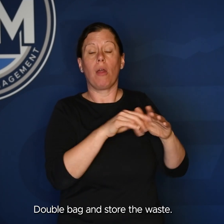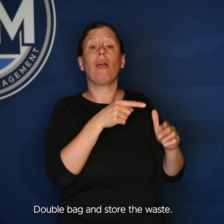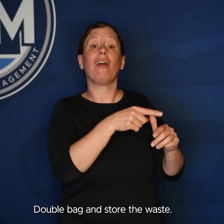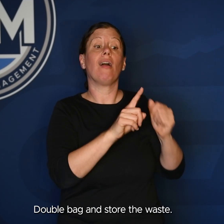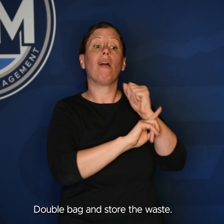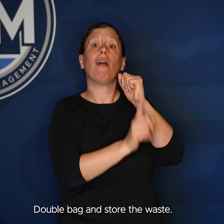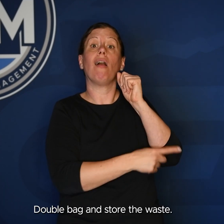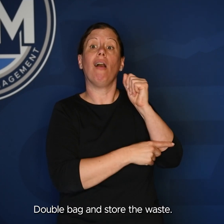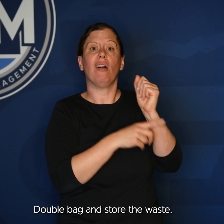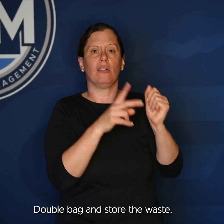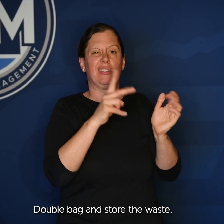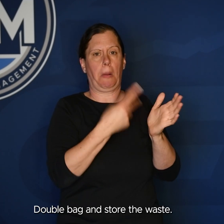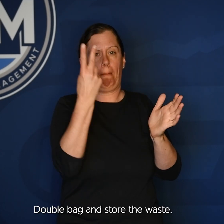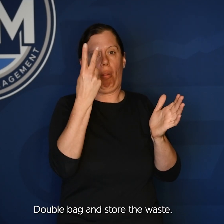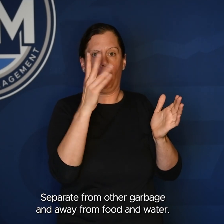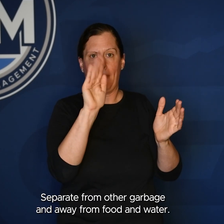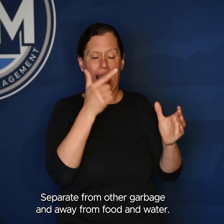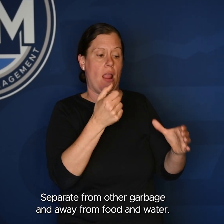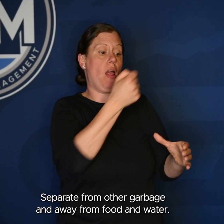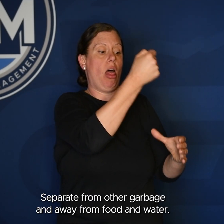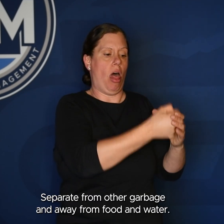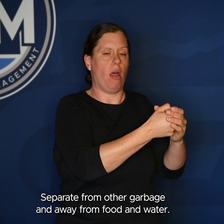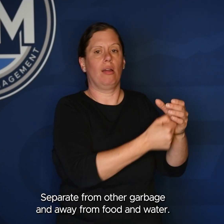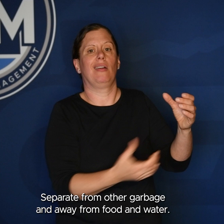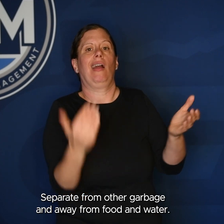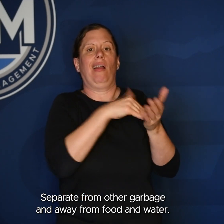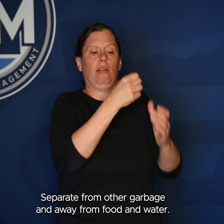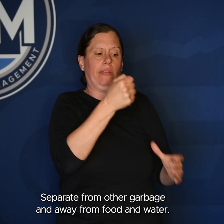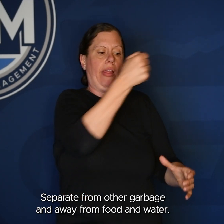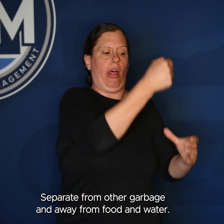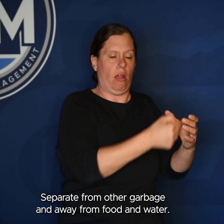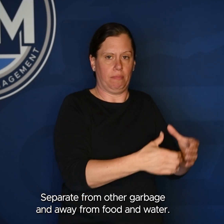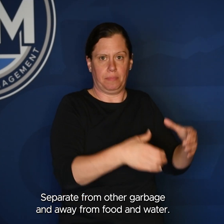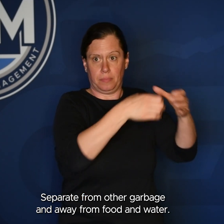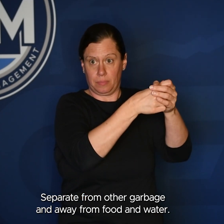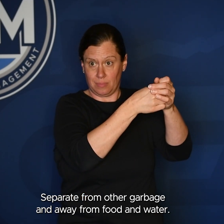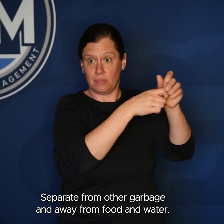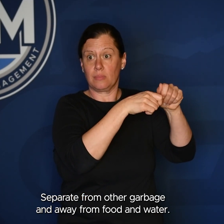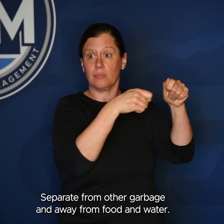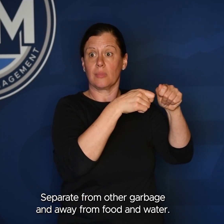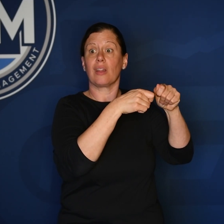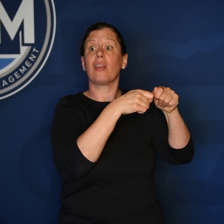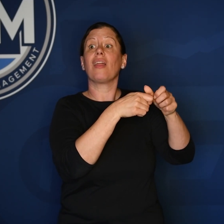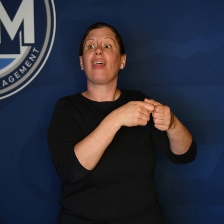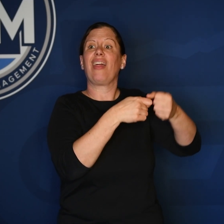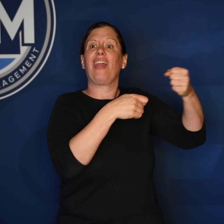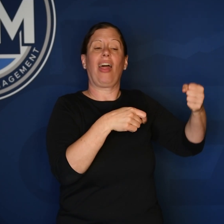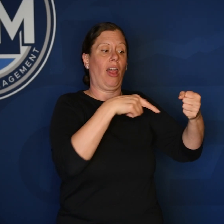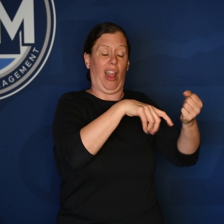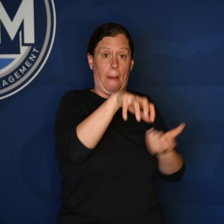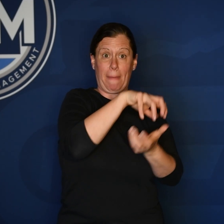Double bag and store the waste separate from other garbage and away from food and water.